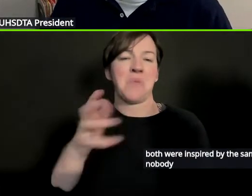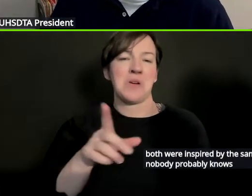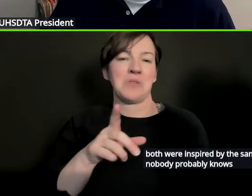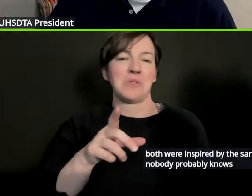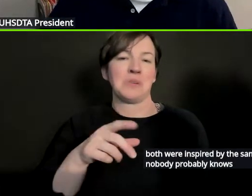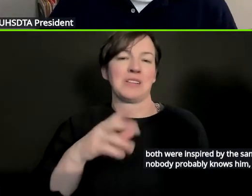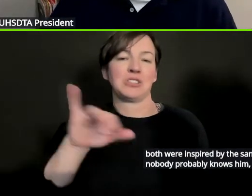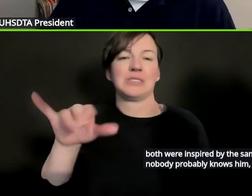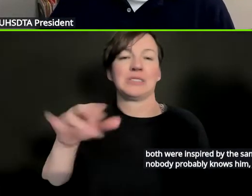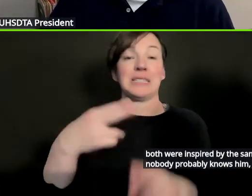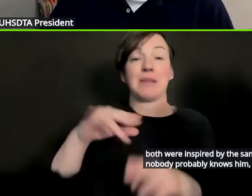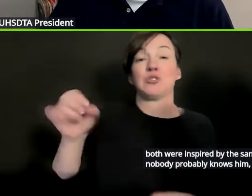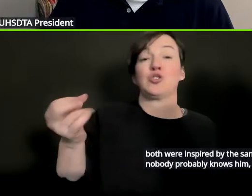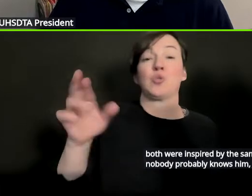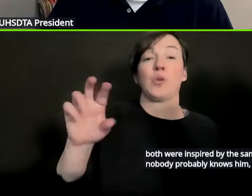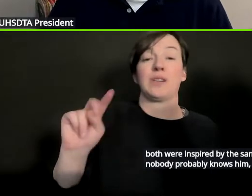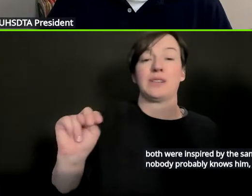Neary.